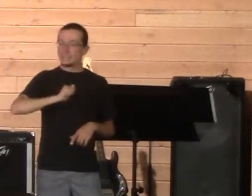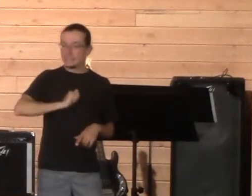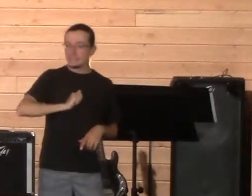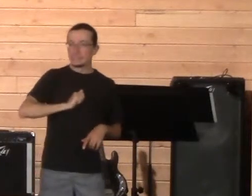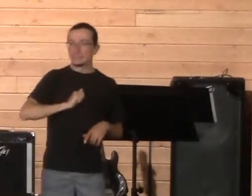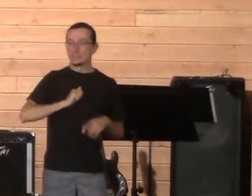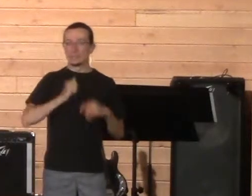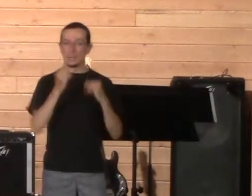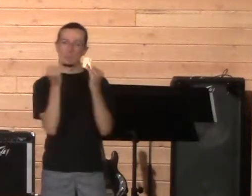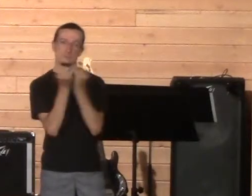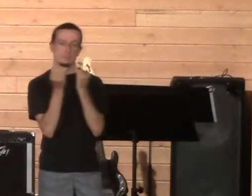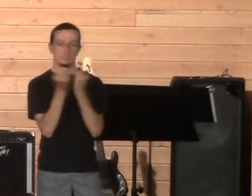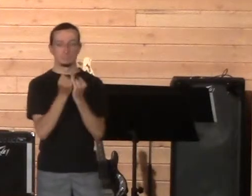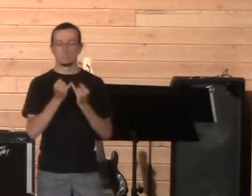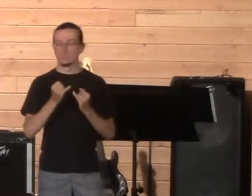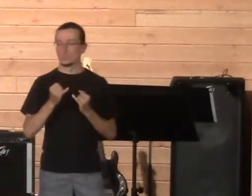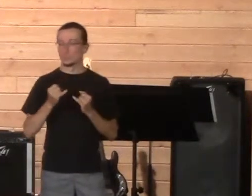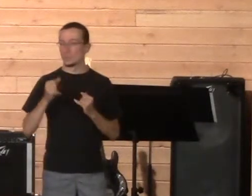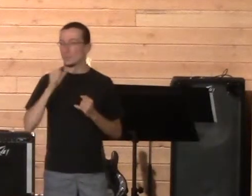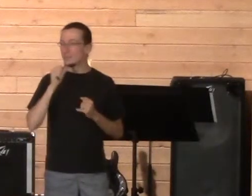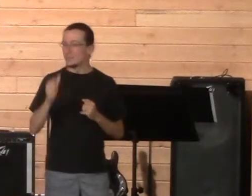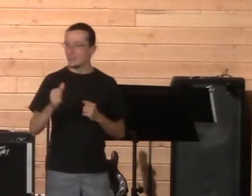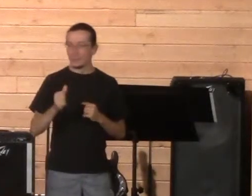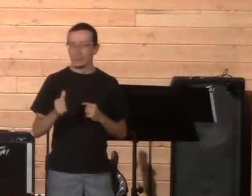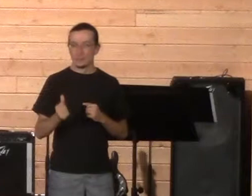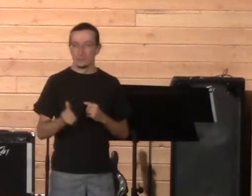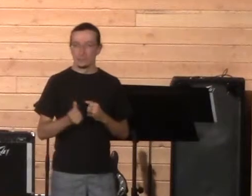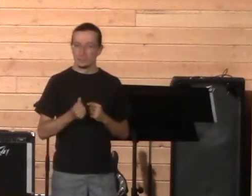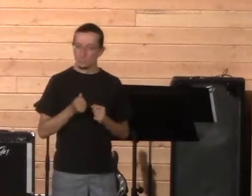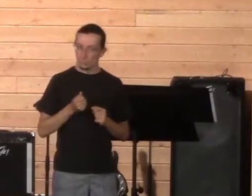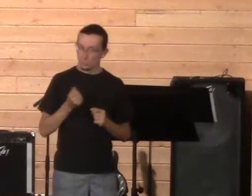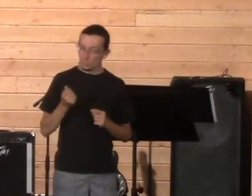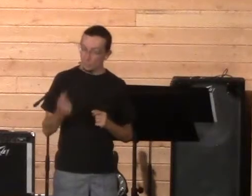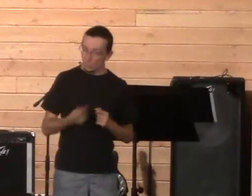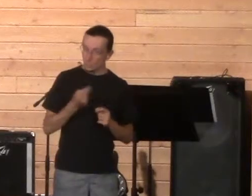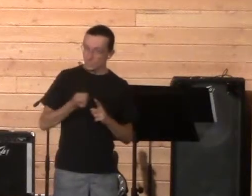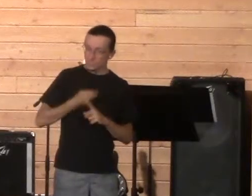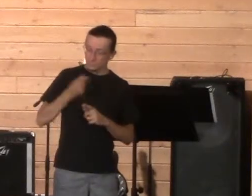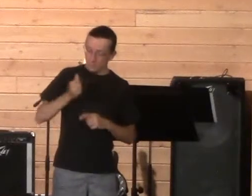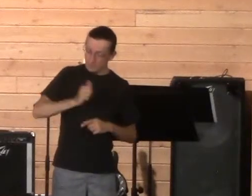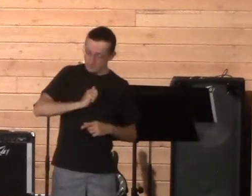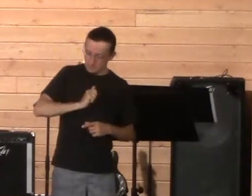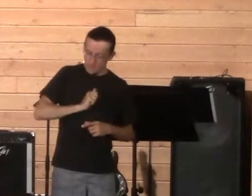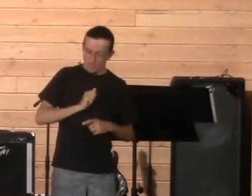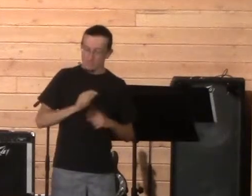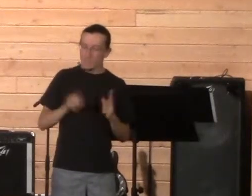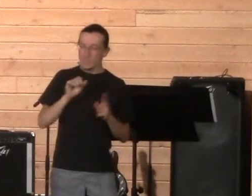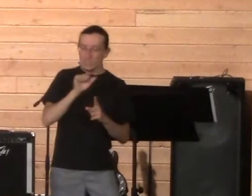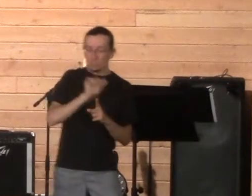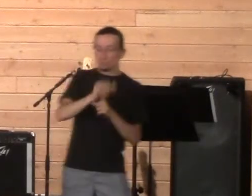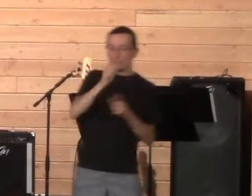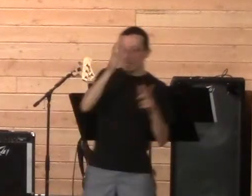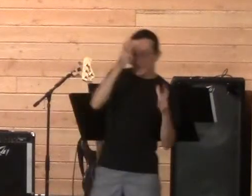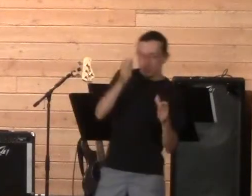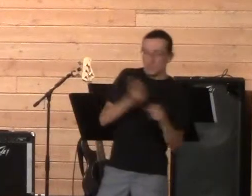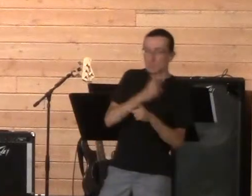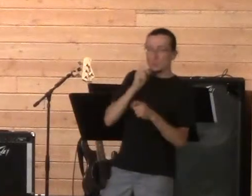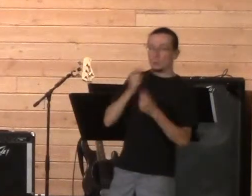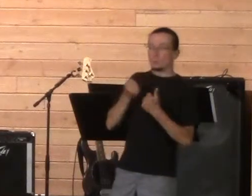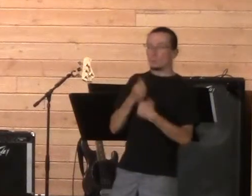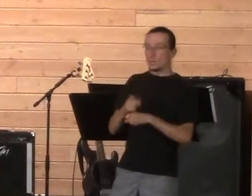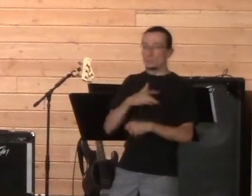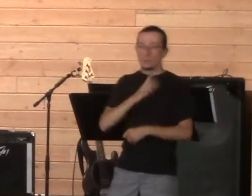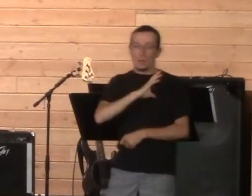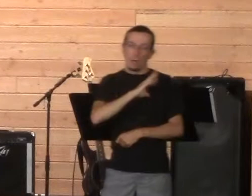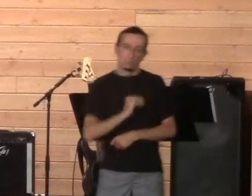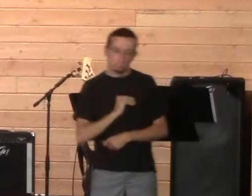Self-talk is not necessarily from you, but it's a trick the enemy uses to defeat you and to